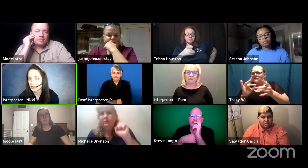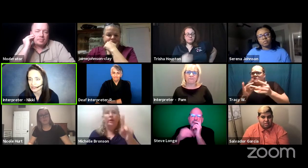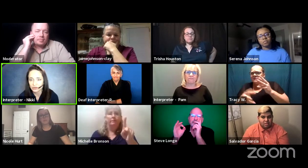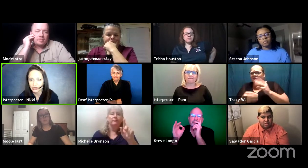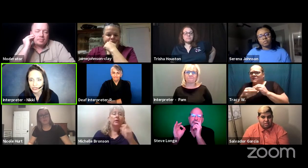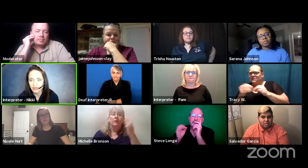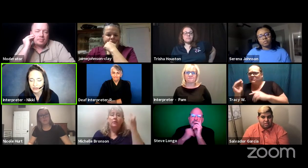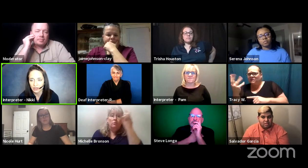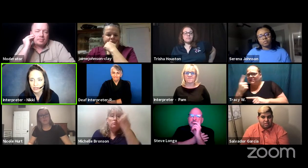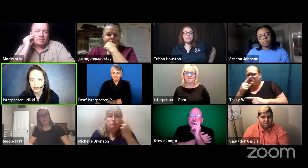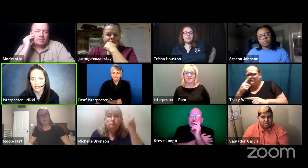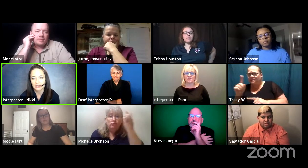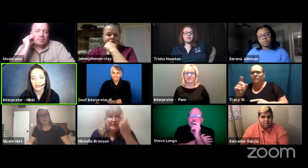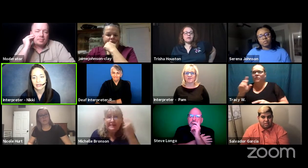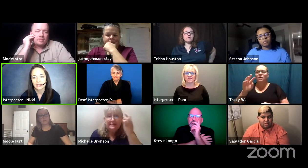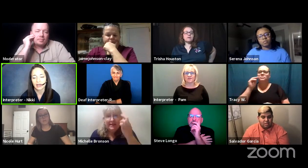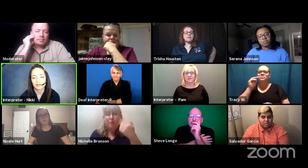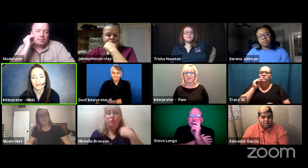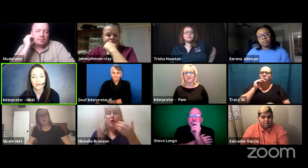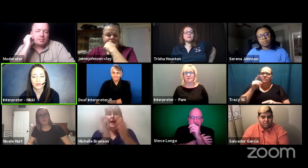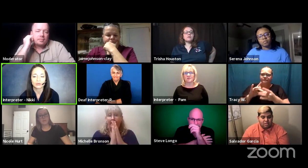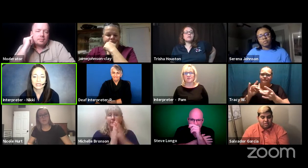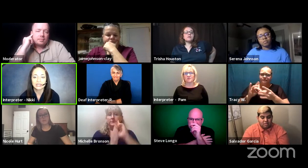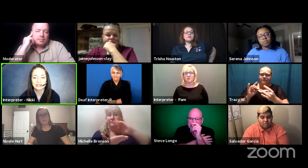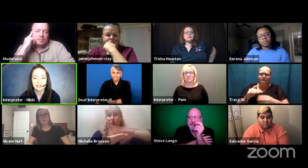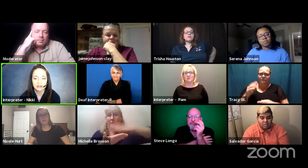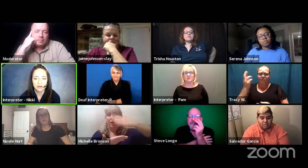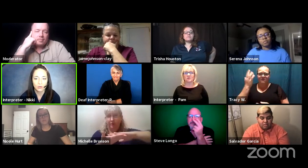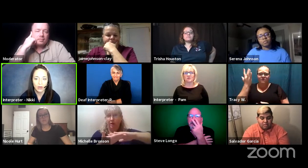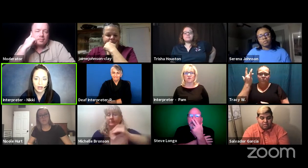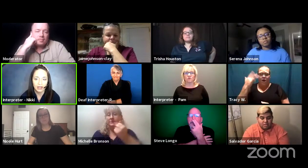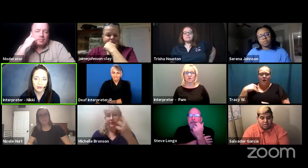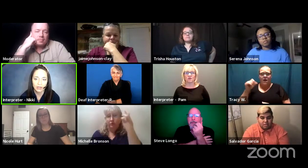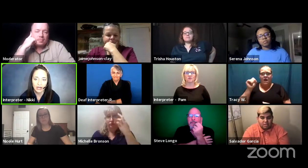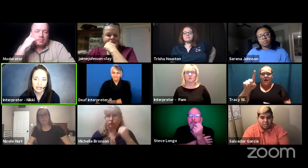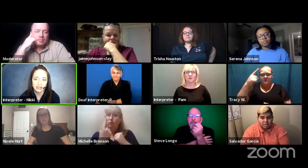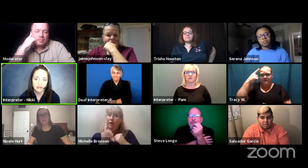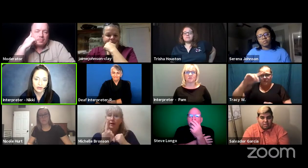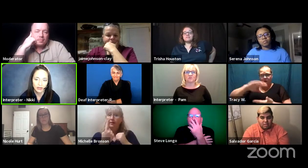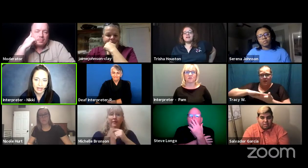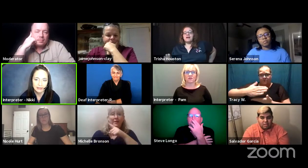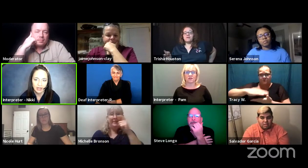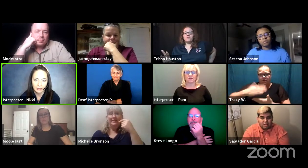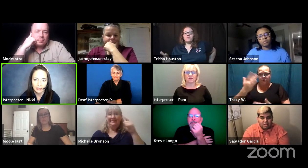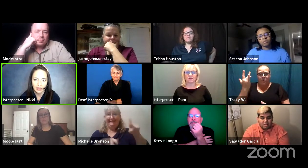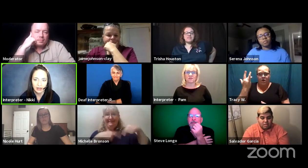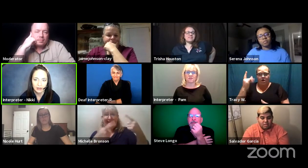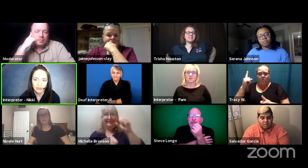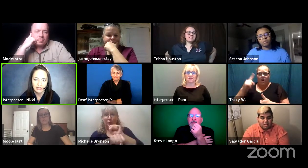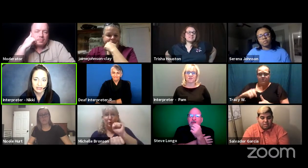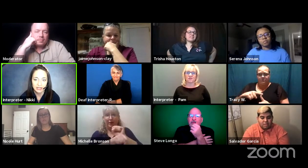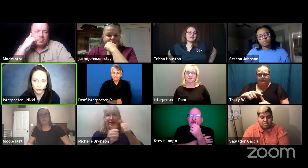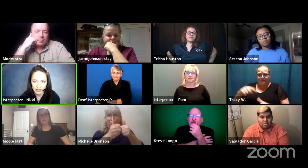response, Tricia, if that's okay to that. The reason why we are asking for a laptop is several